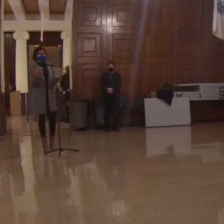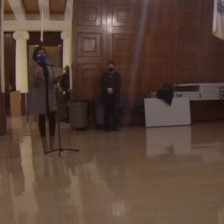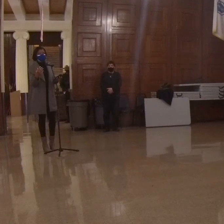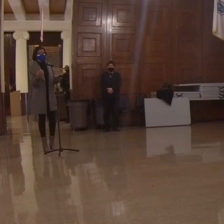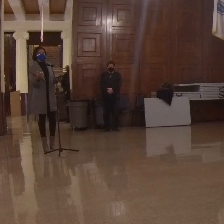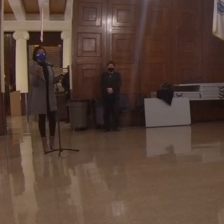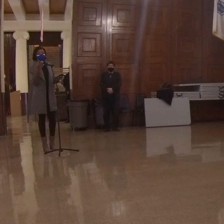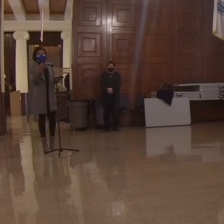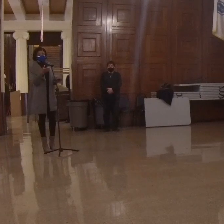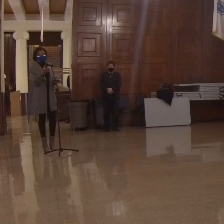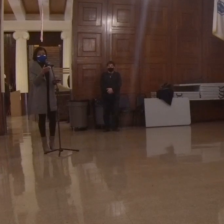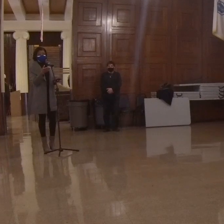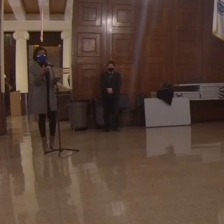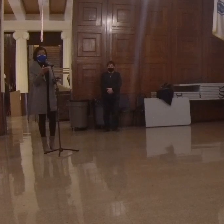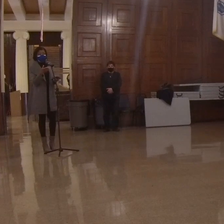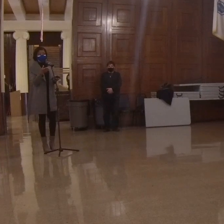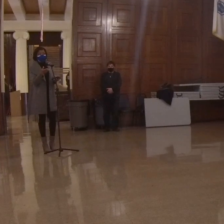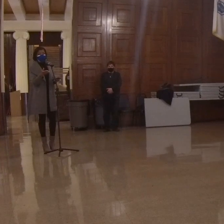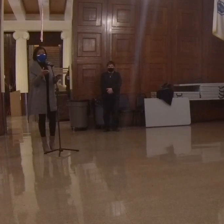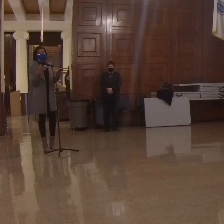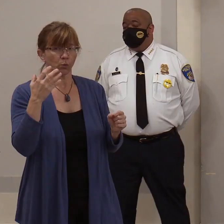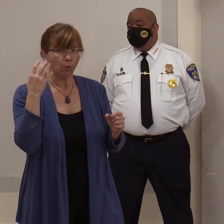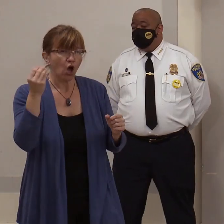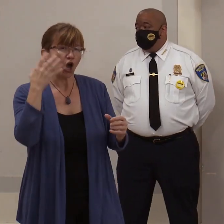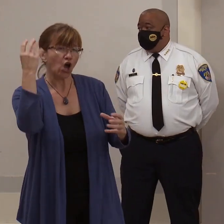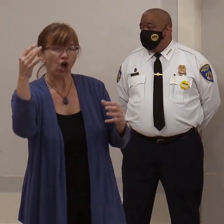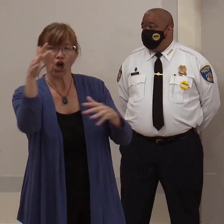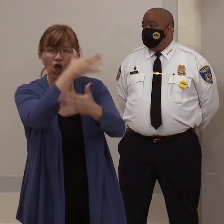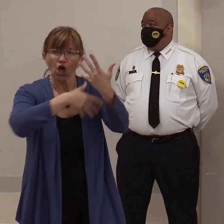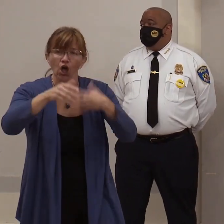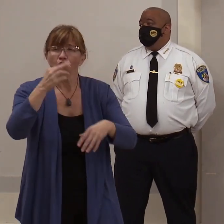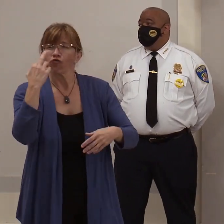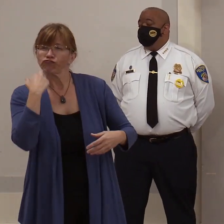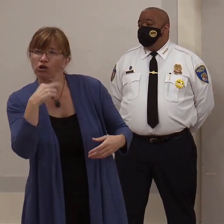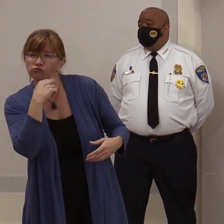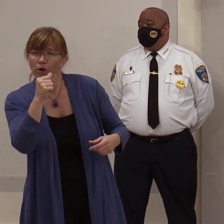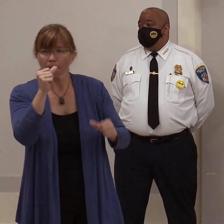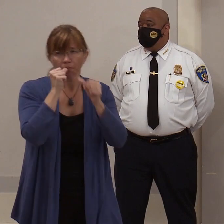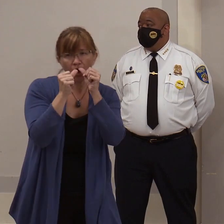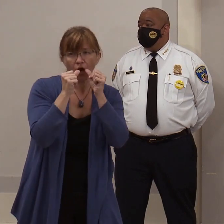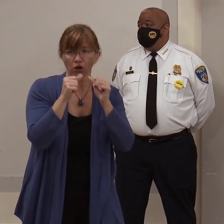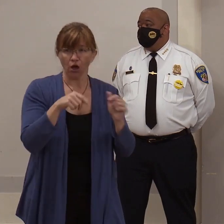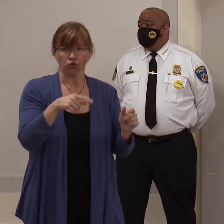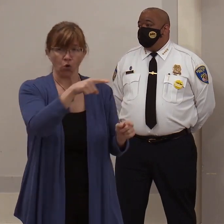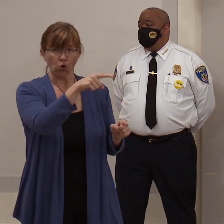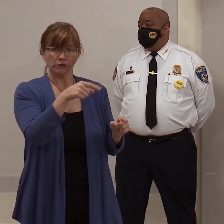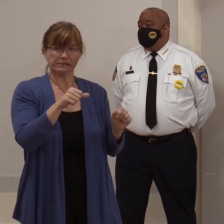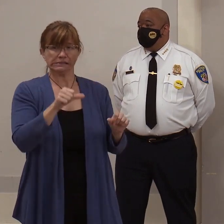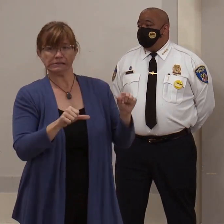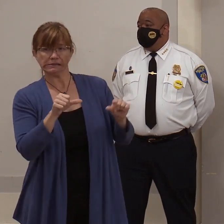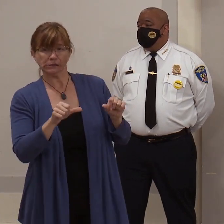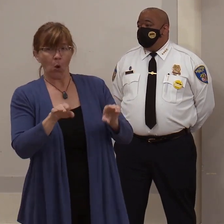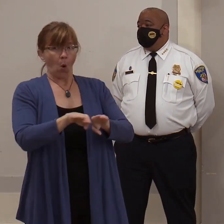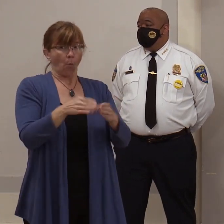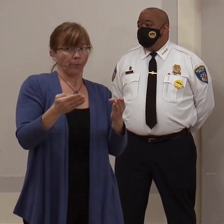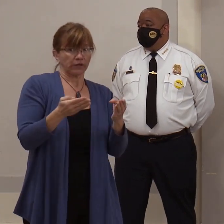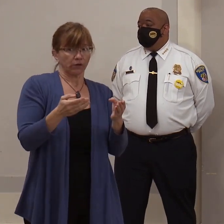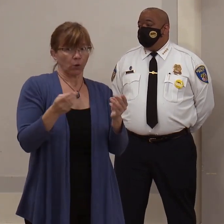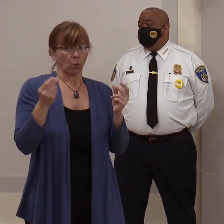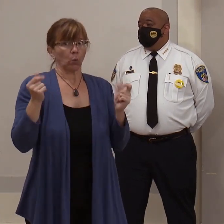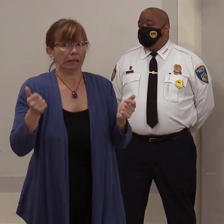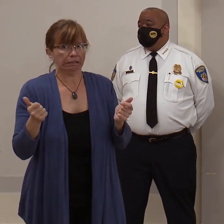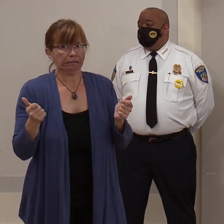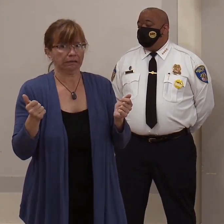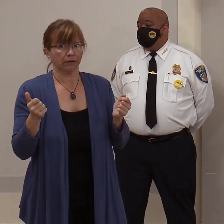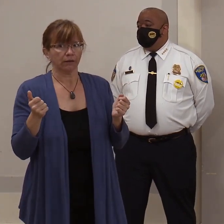going out to bars and restaurants. I know you have also been hesitant to open up as quickly. What are your